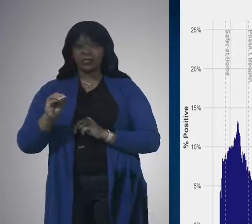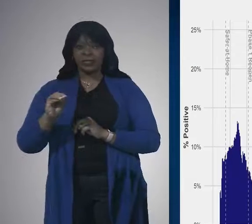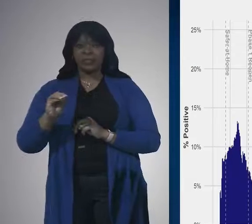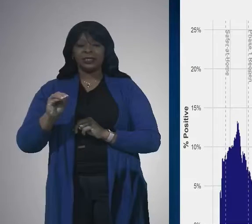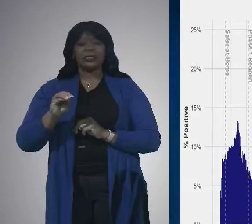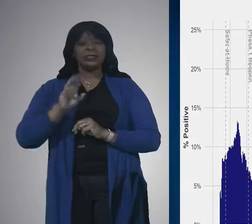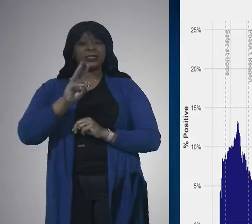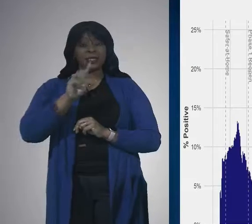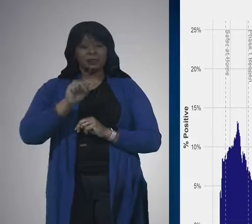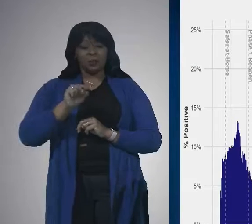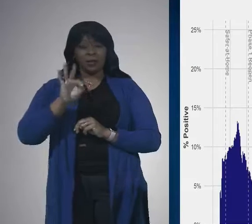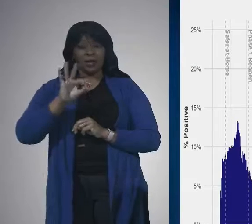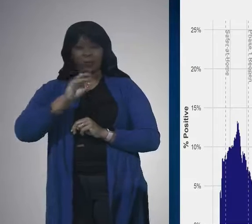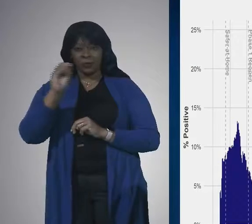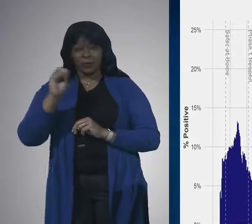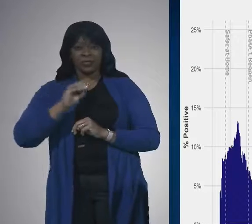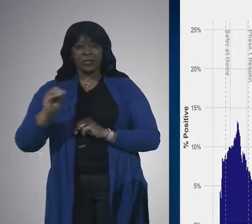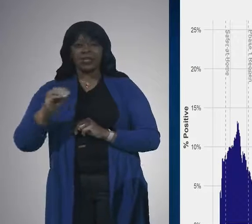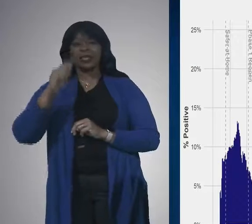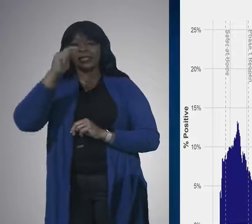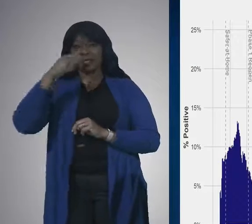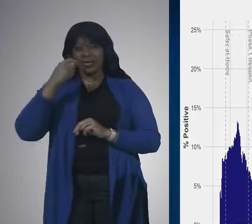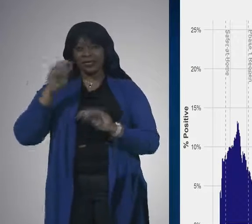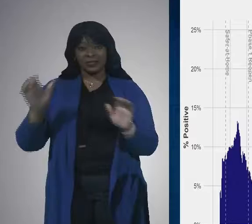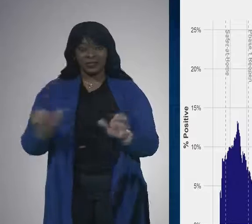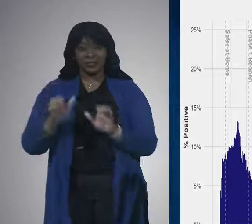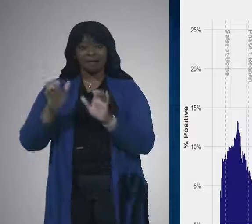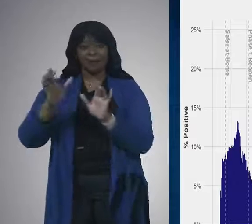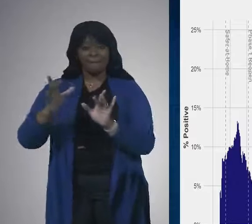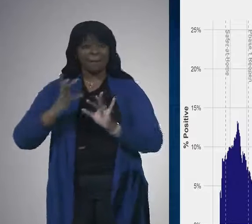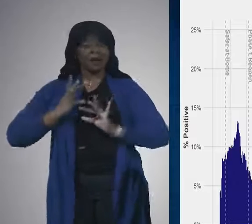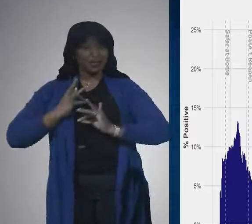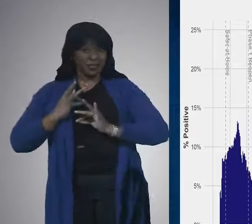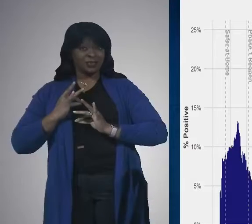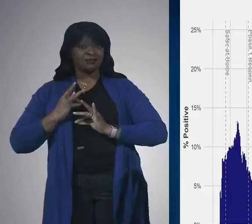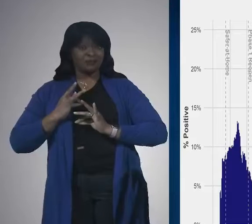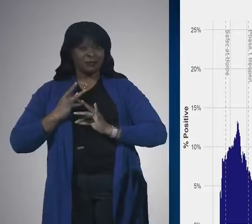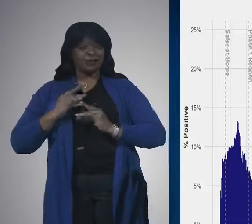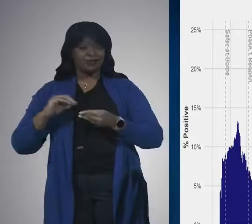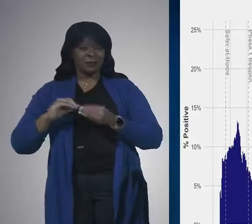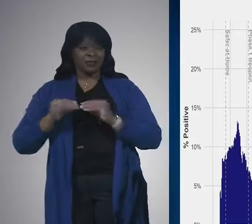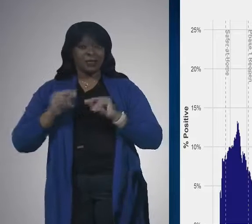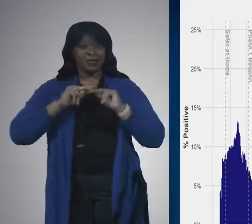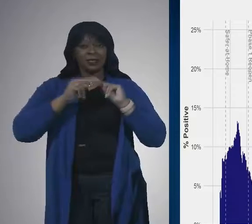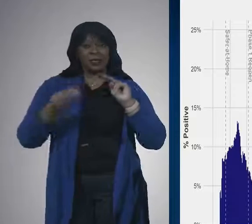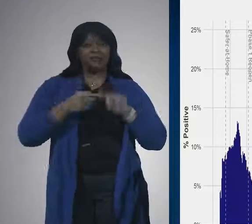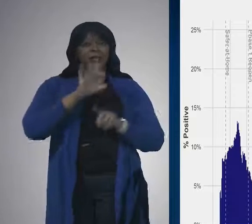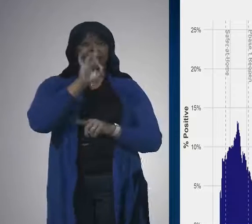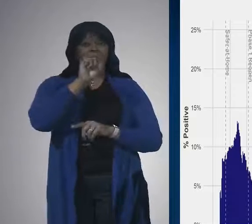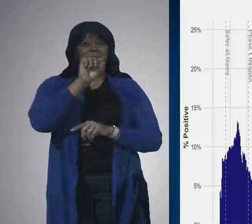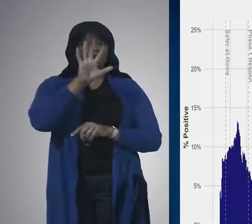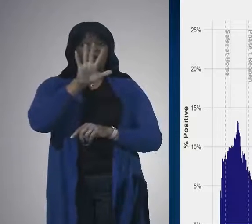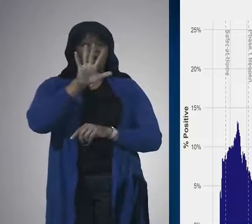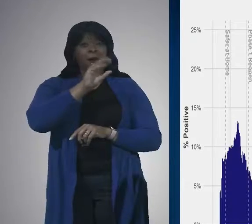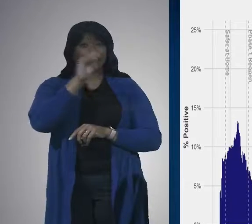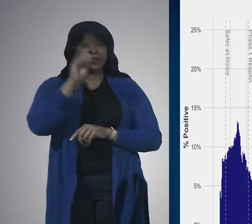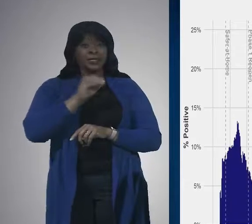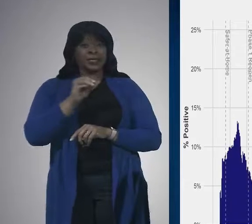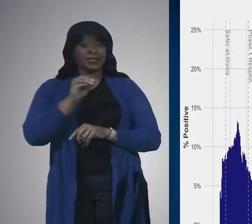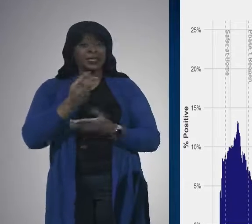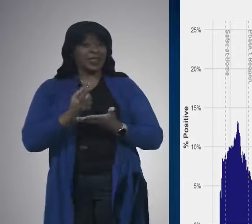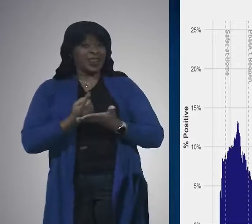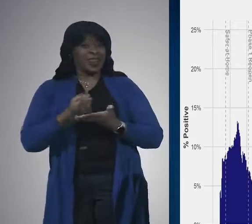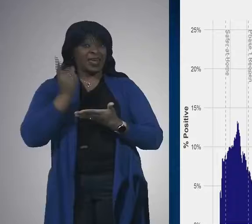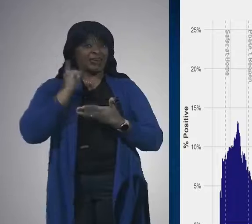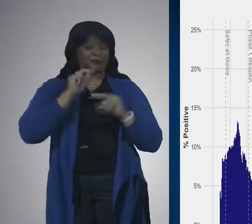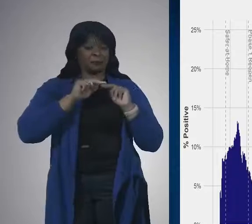means 6.9% of the tests performed are positive. This is down from 8.5%